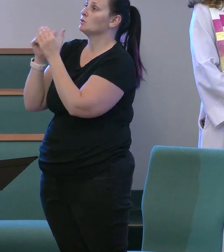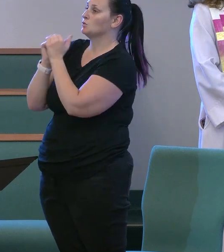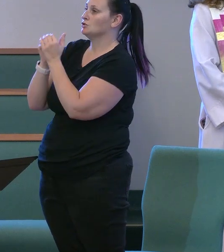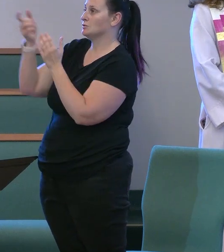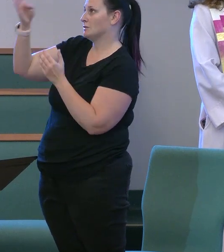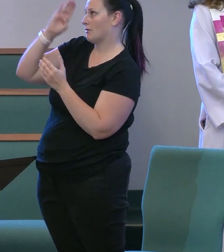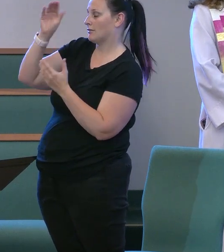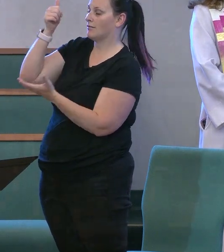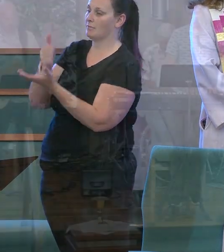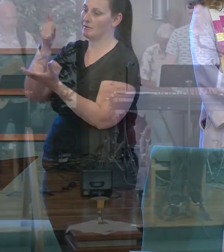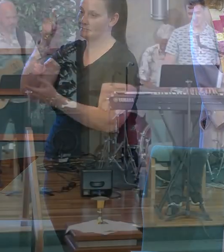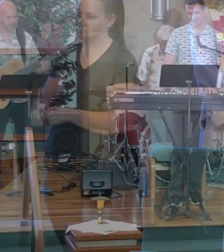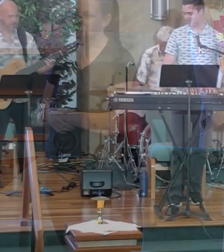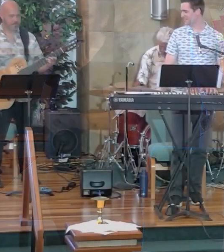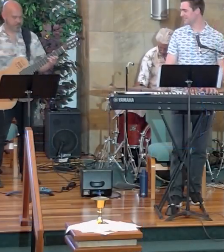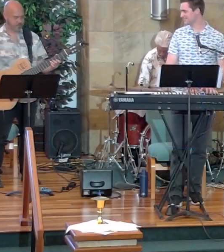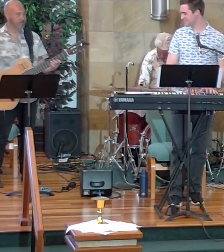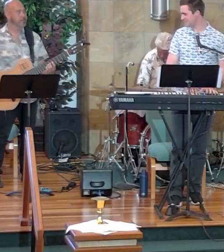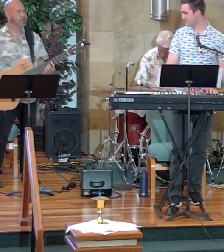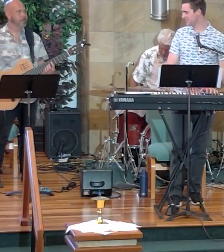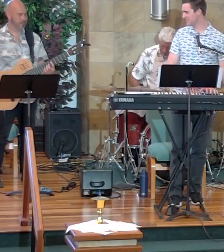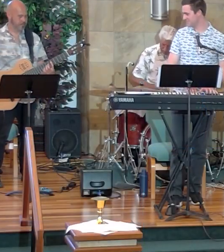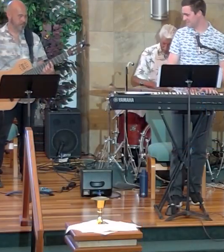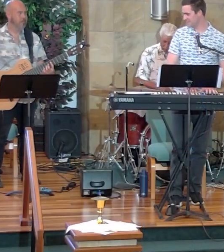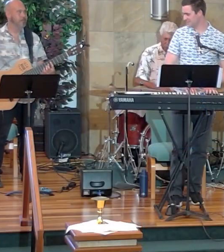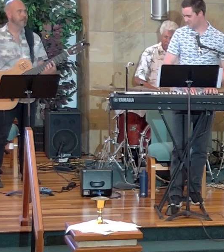worship God. Amen.